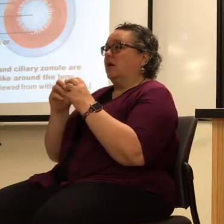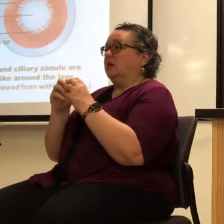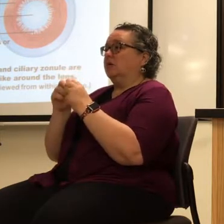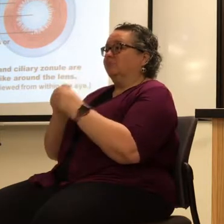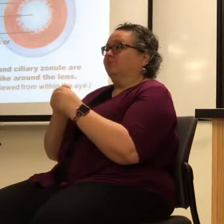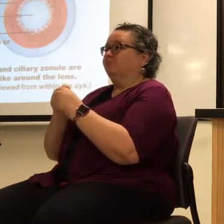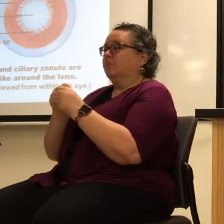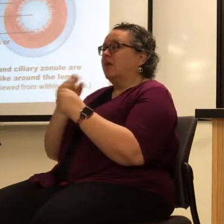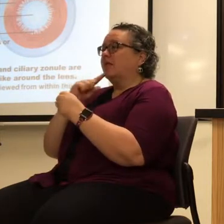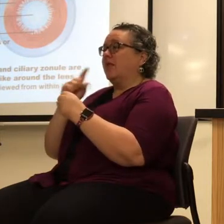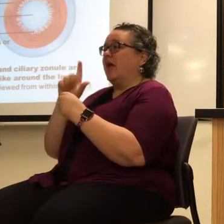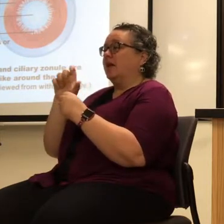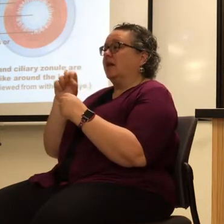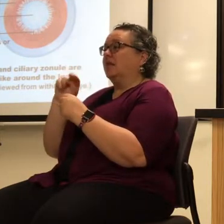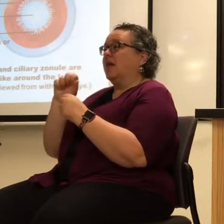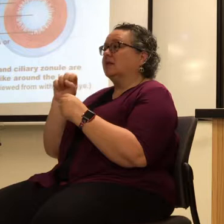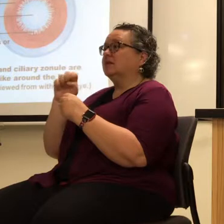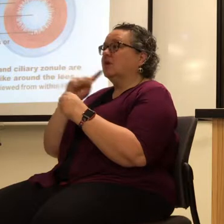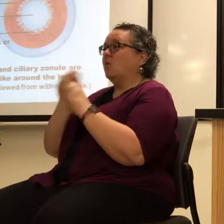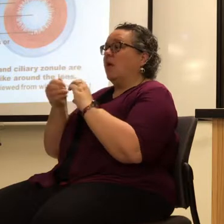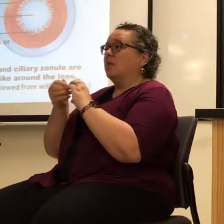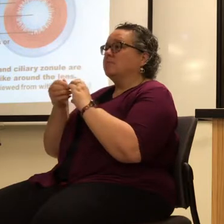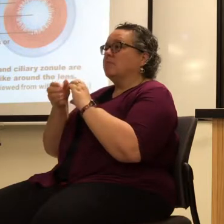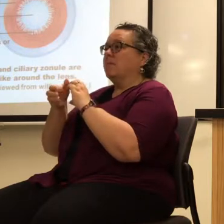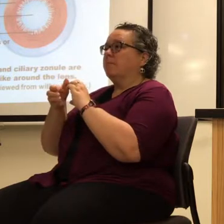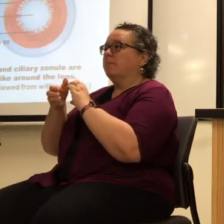lens bulges, becomes more round,